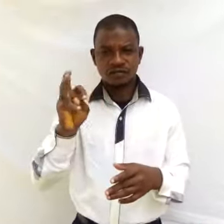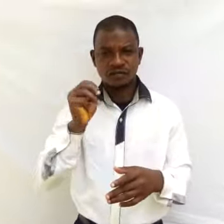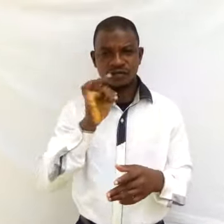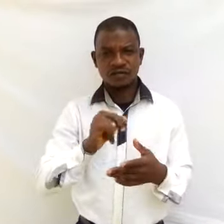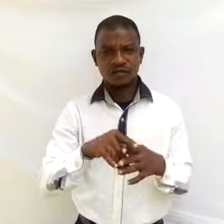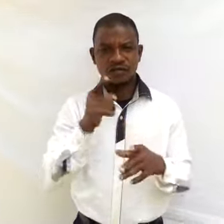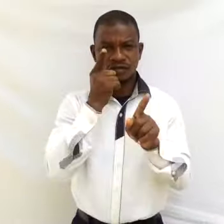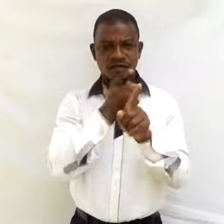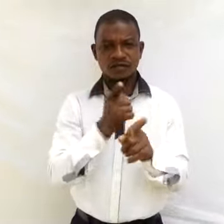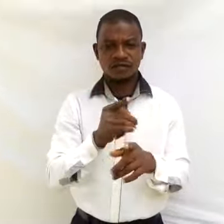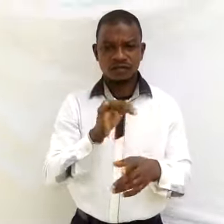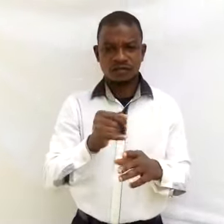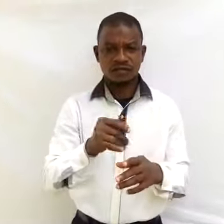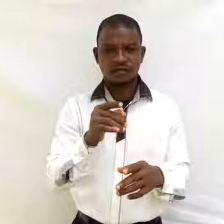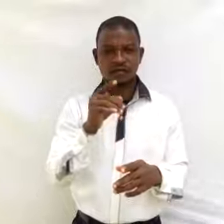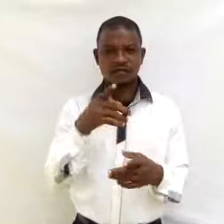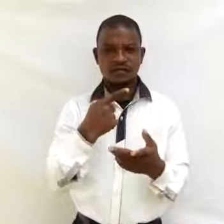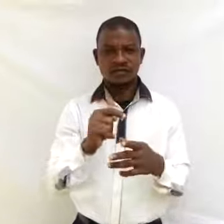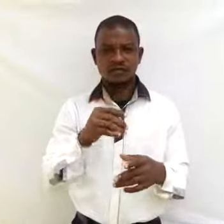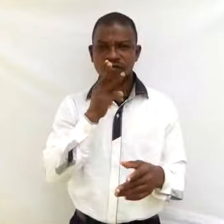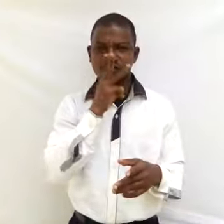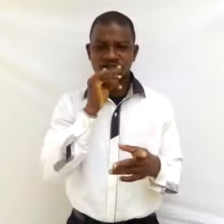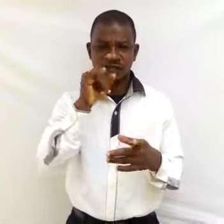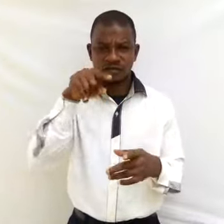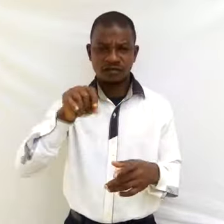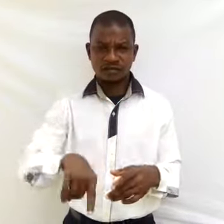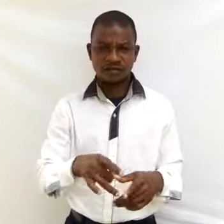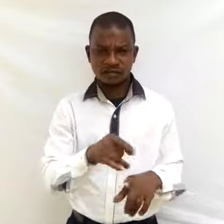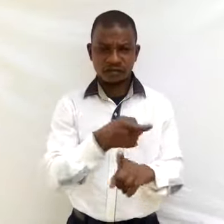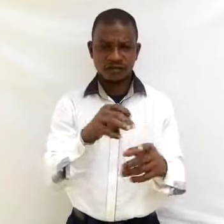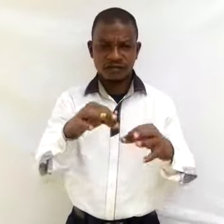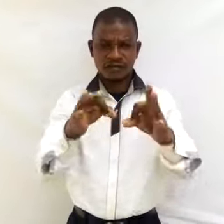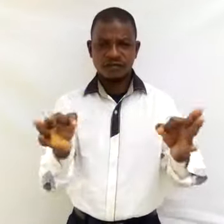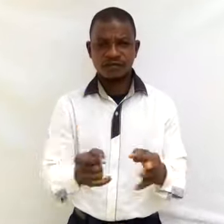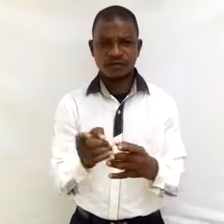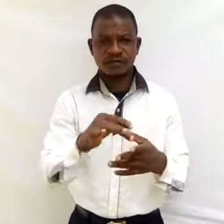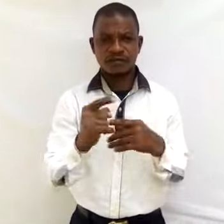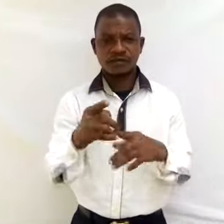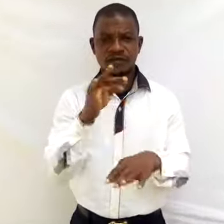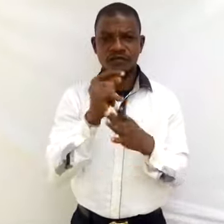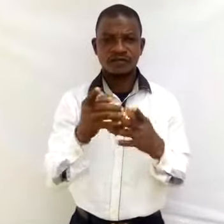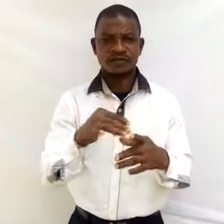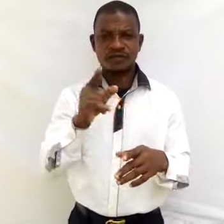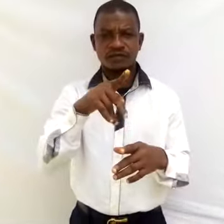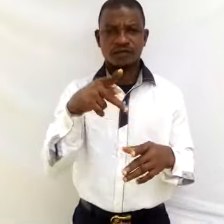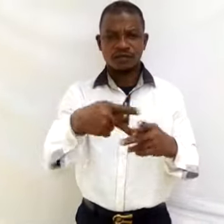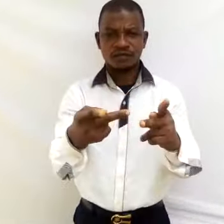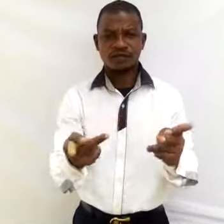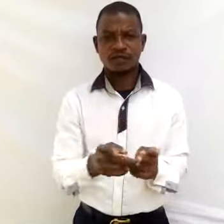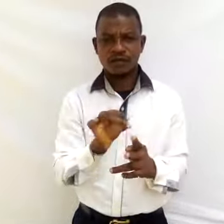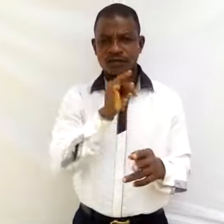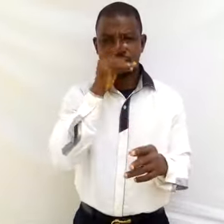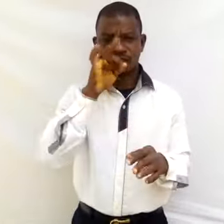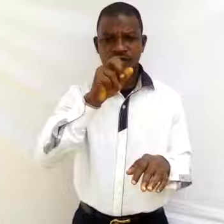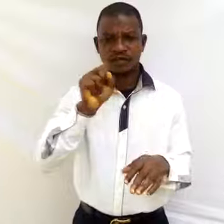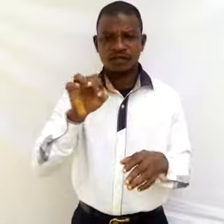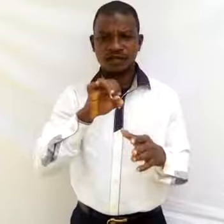Answer: the water droplets forming at the top of the lid of the pot is an example